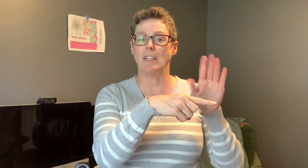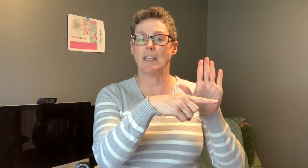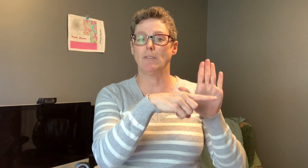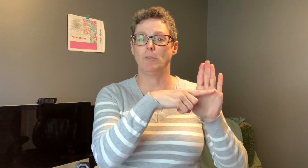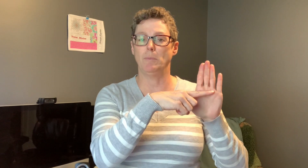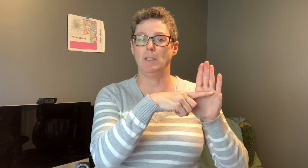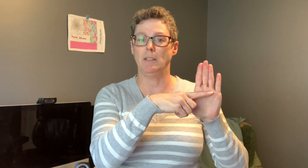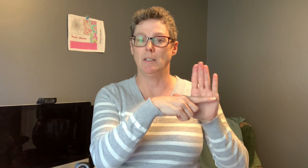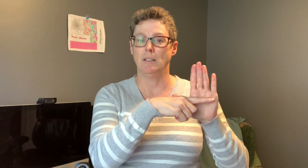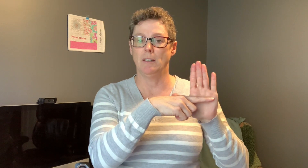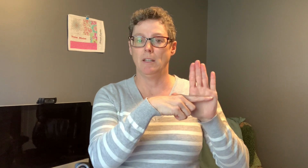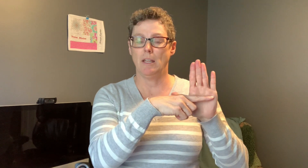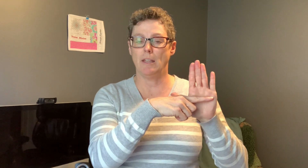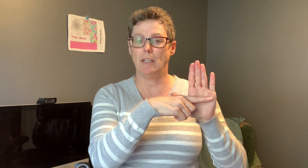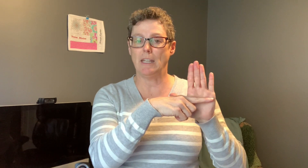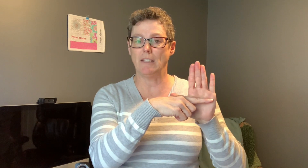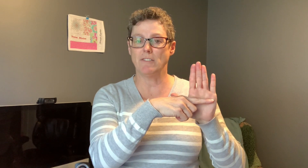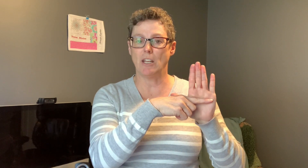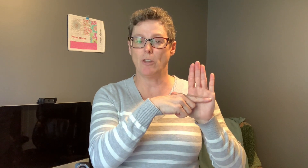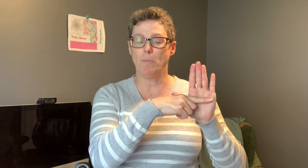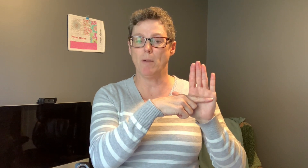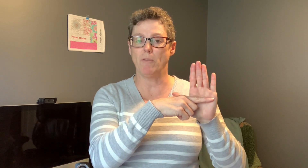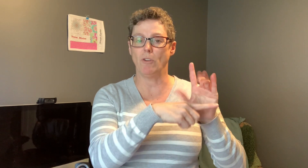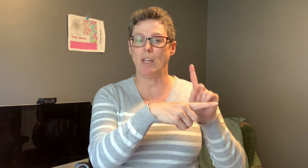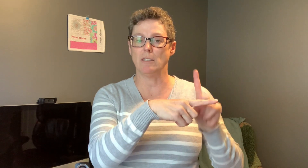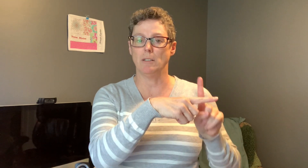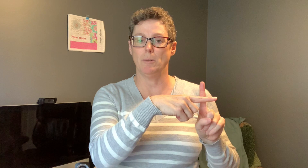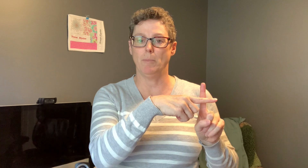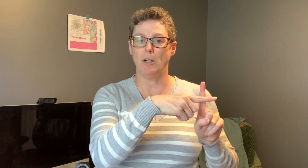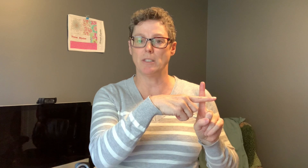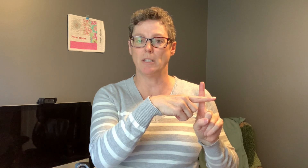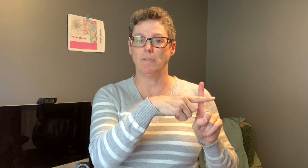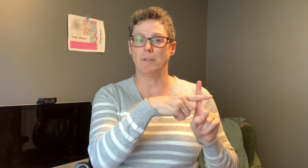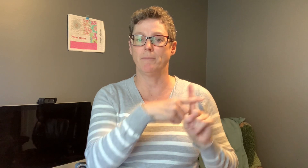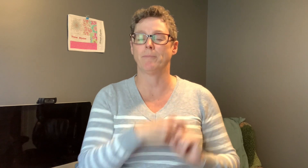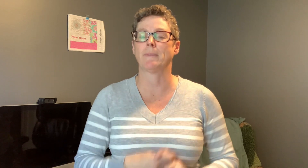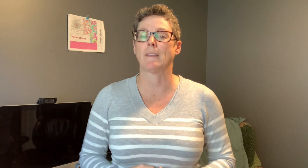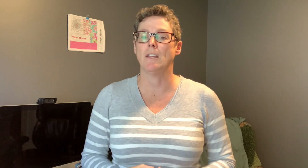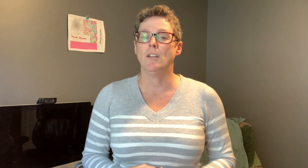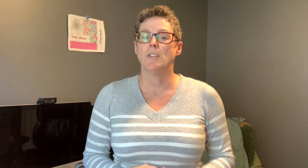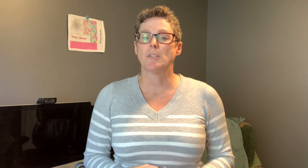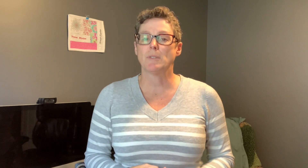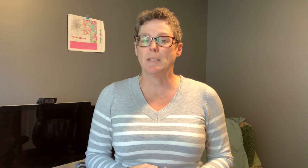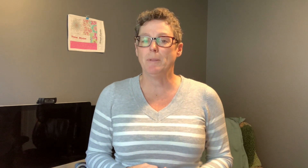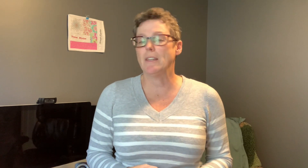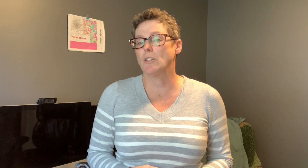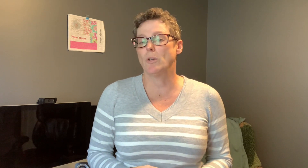negative would be a negative sign on the palm of your hand, positive. So we're